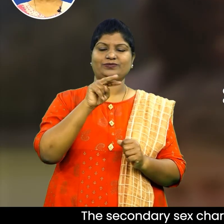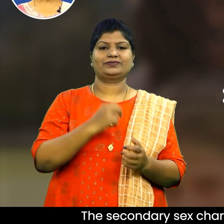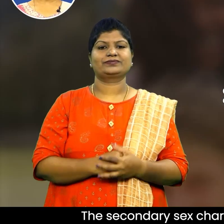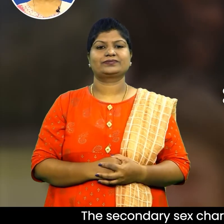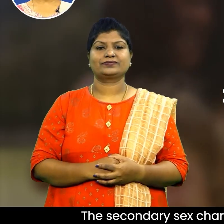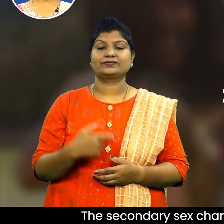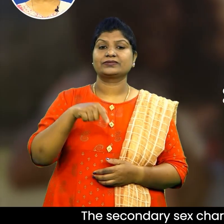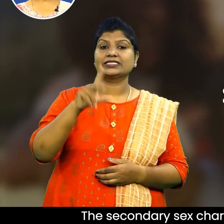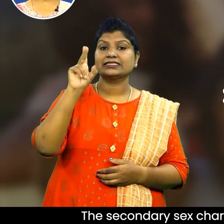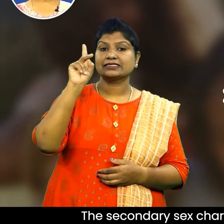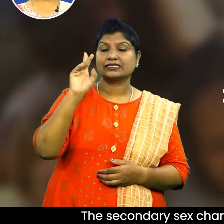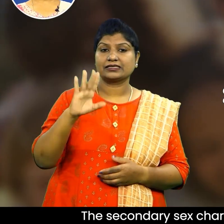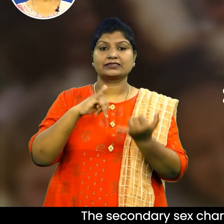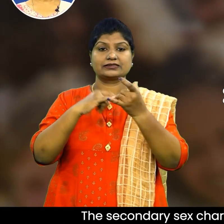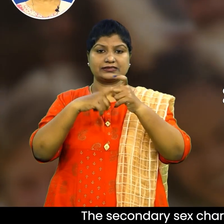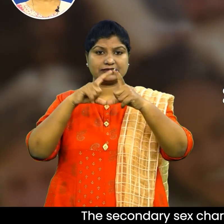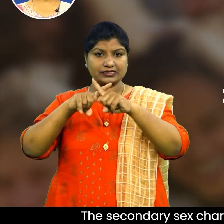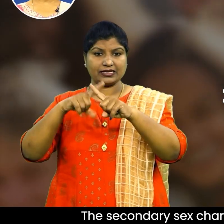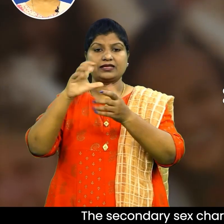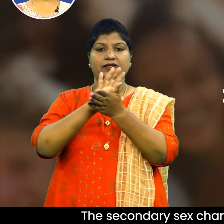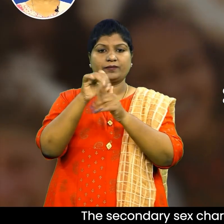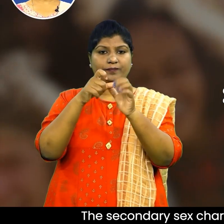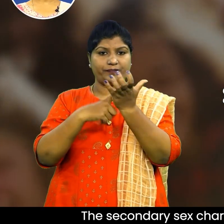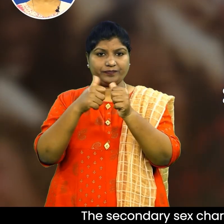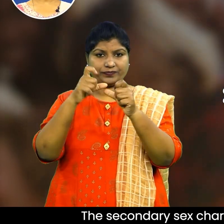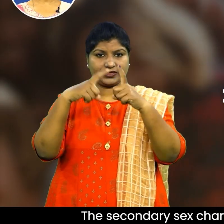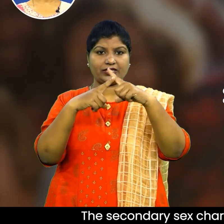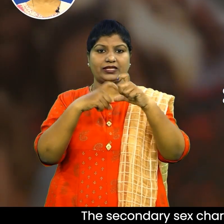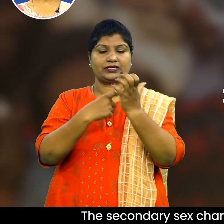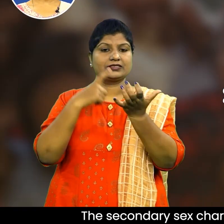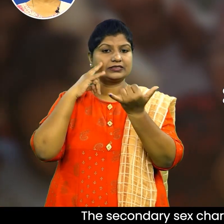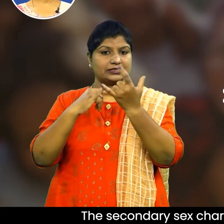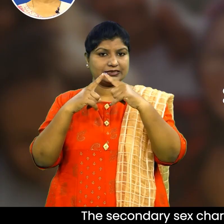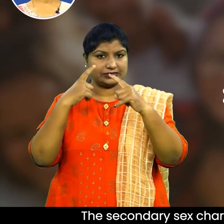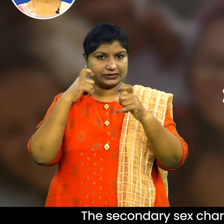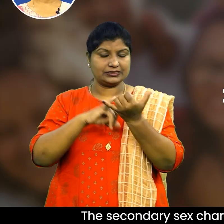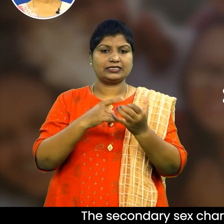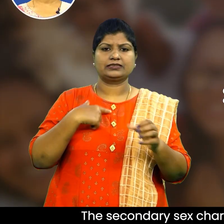The secondary sex characters are regulated by the hormones,